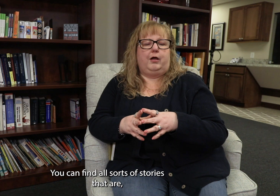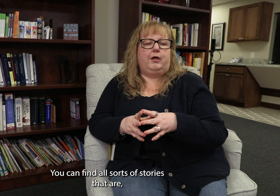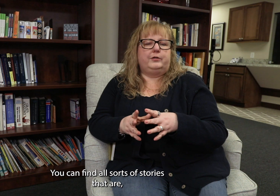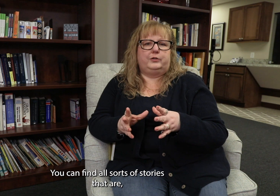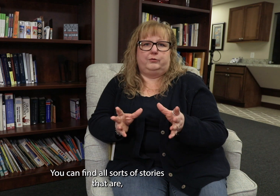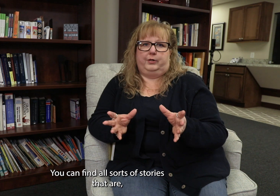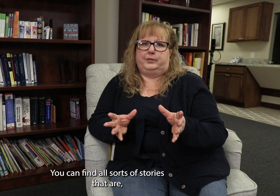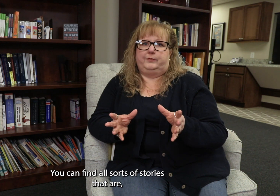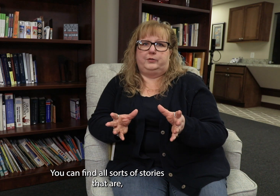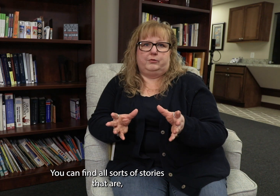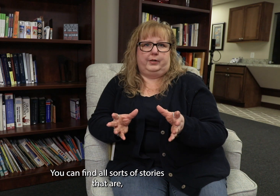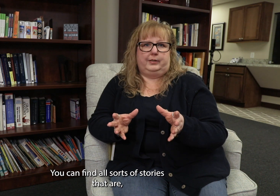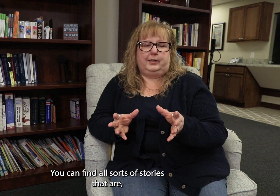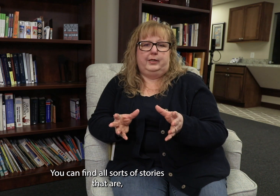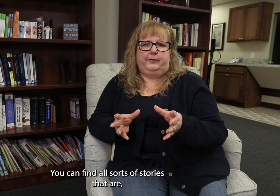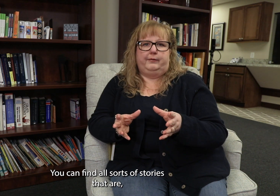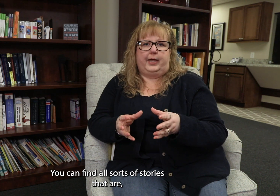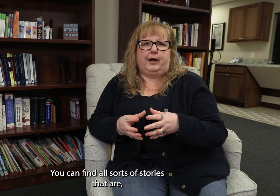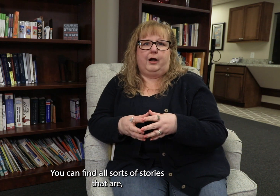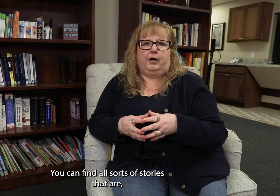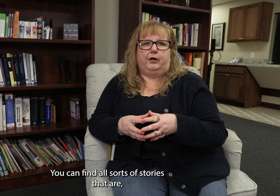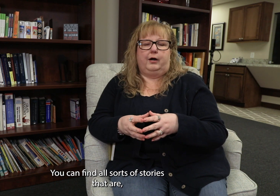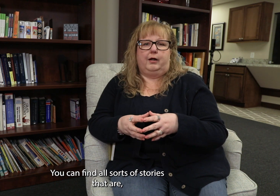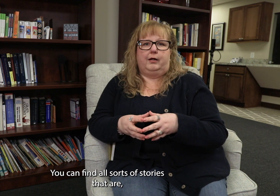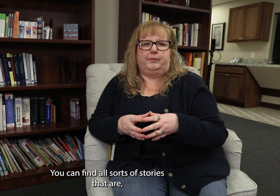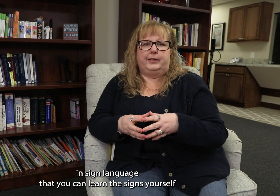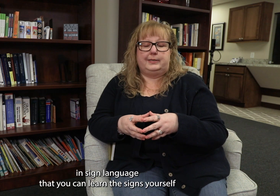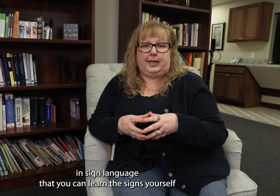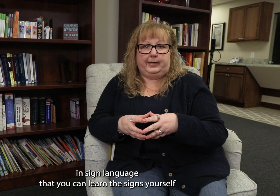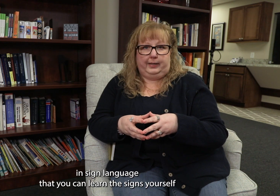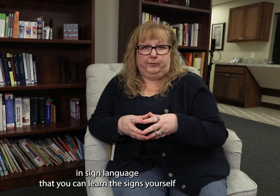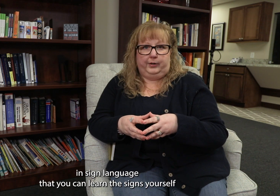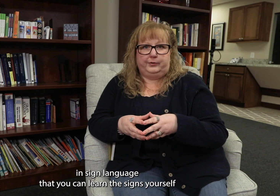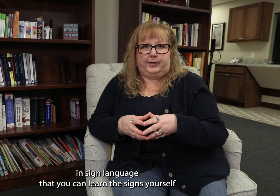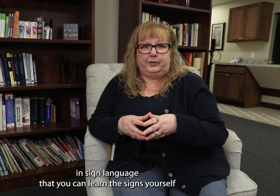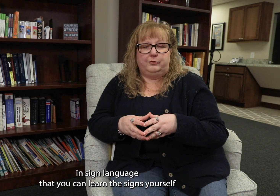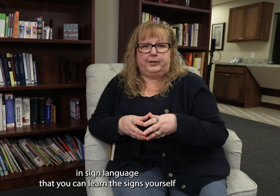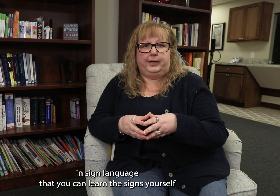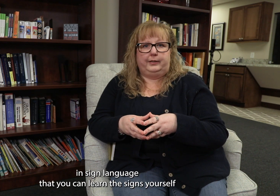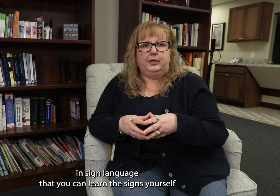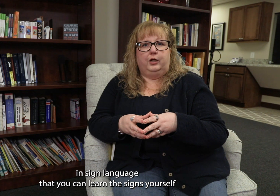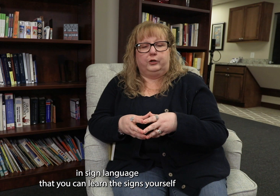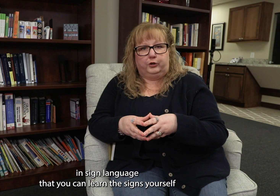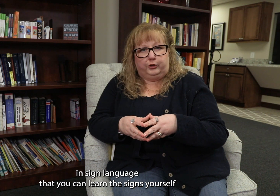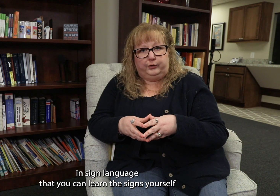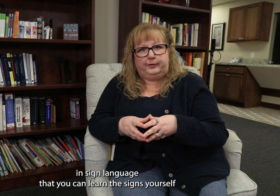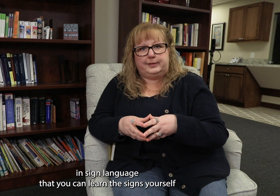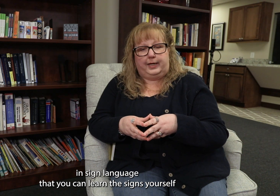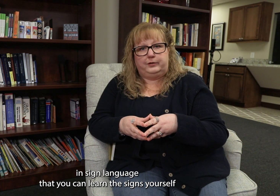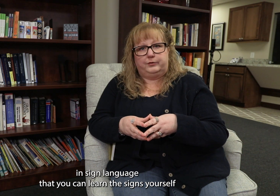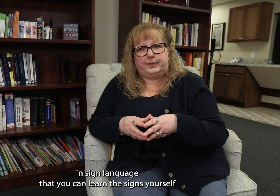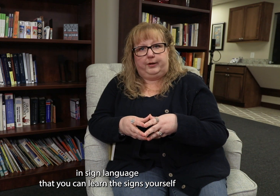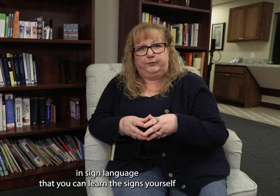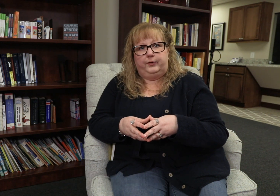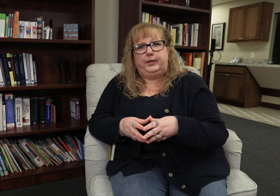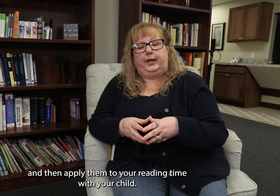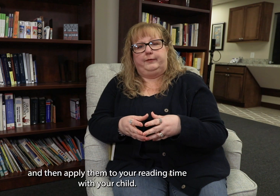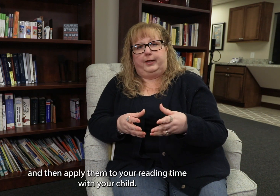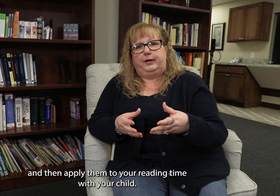all sorts of stories that are in sign language that you can learn the signs yourself and then